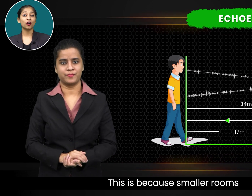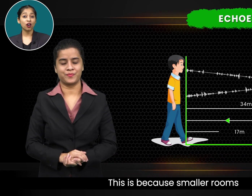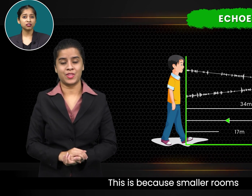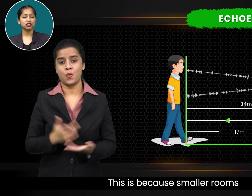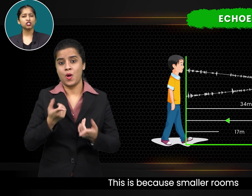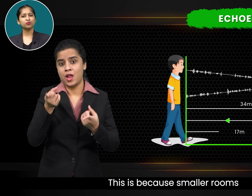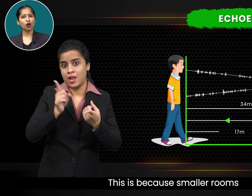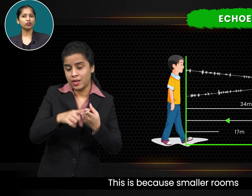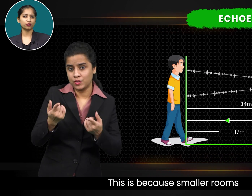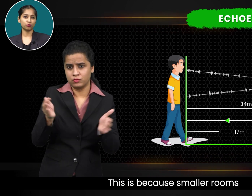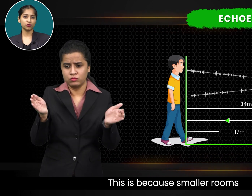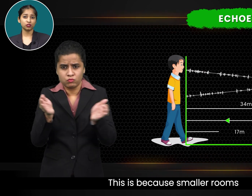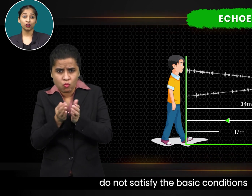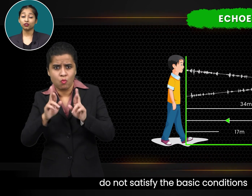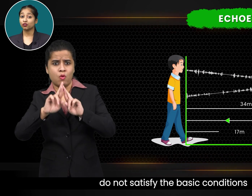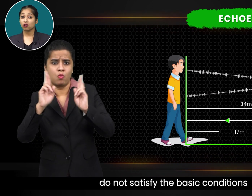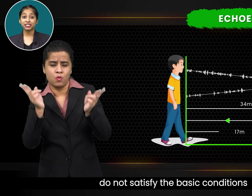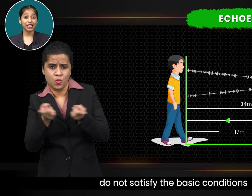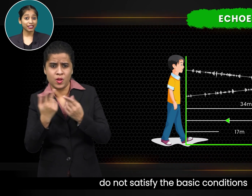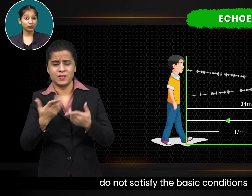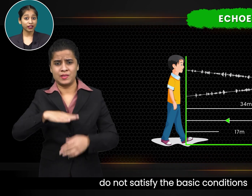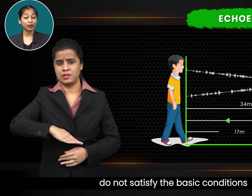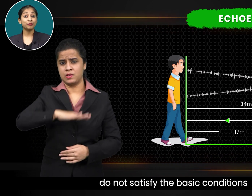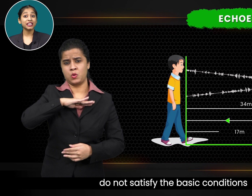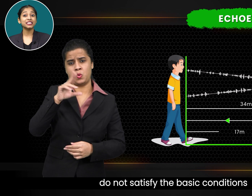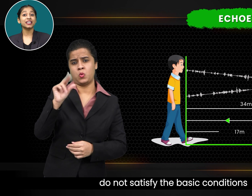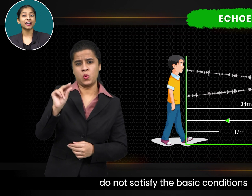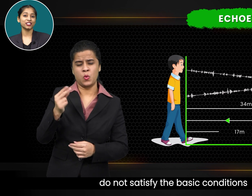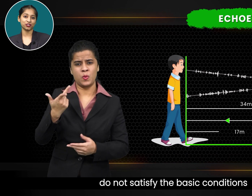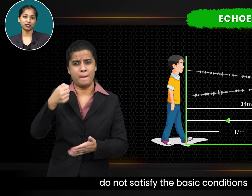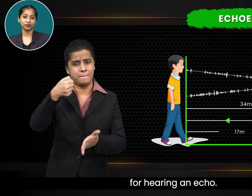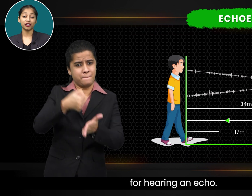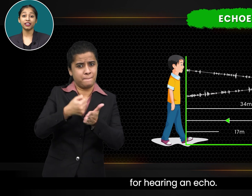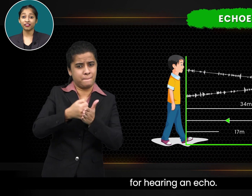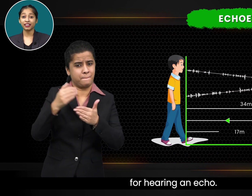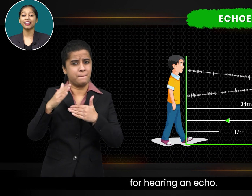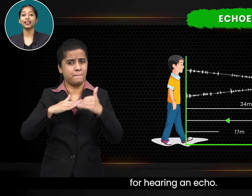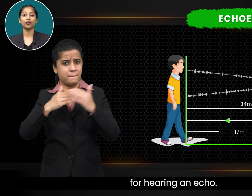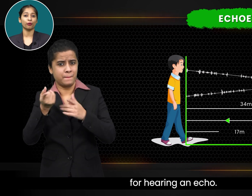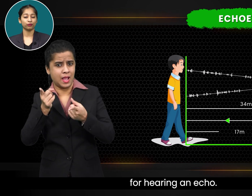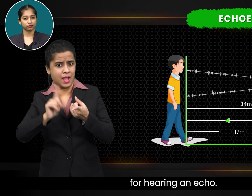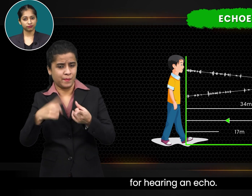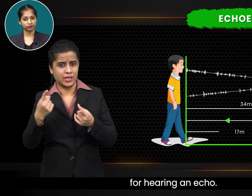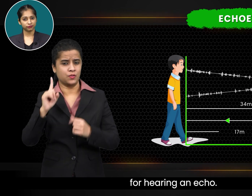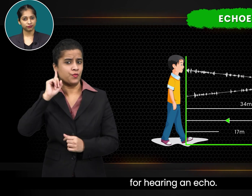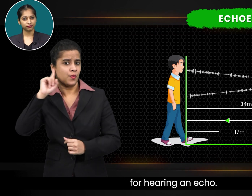This is because smaller rooms do not satisfy the basic conditions for hearing an